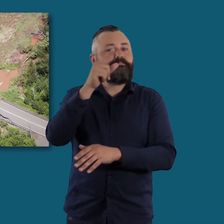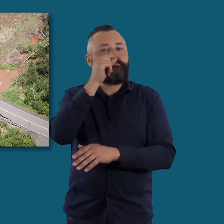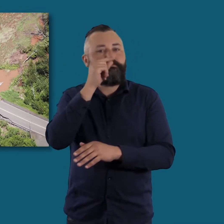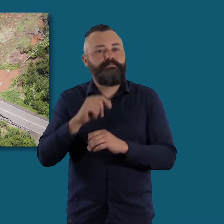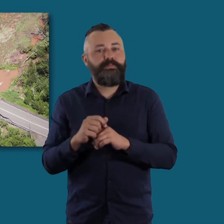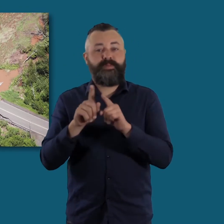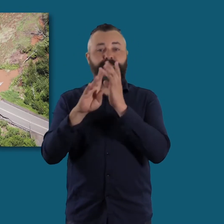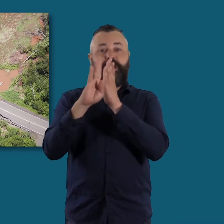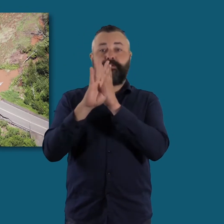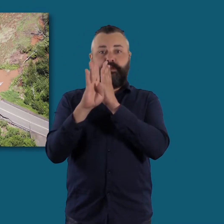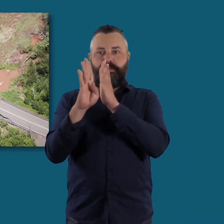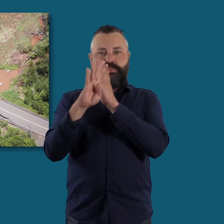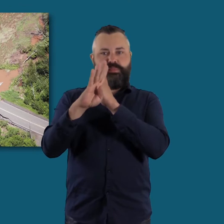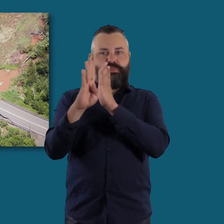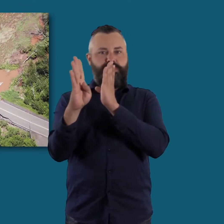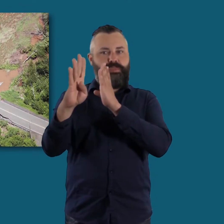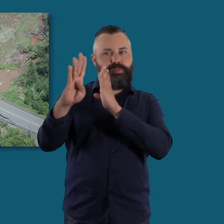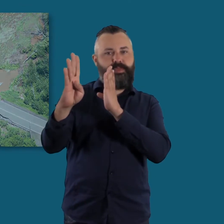5. Offset fence lines.